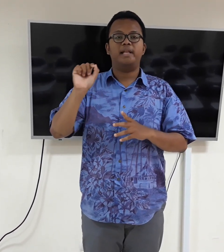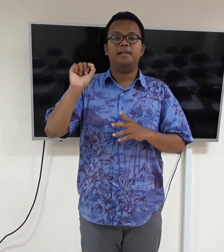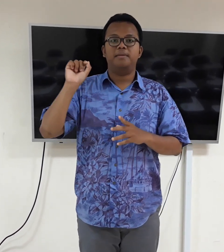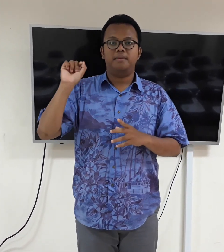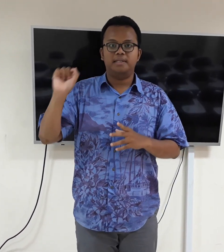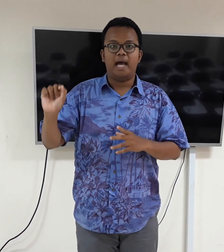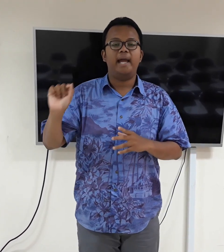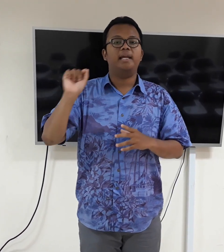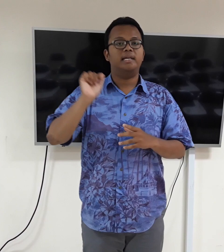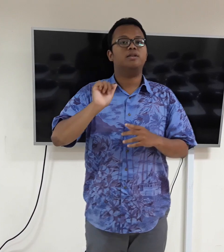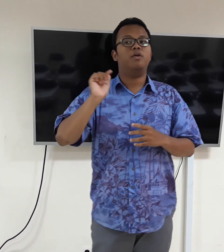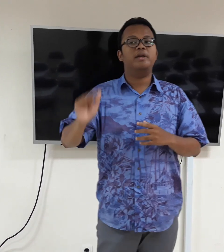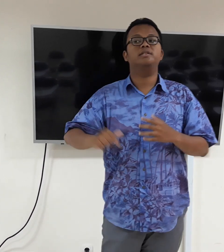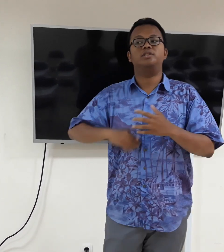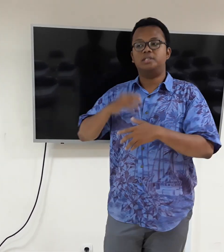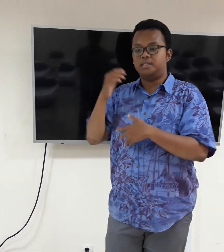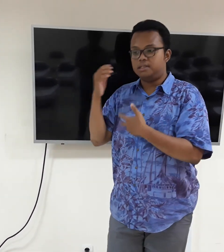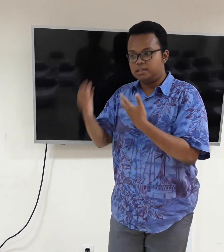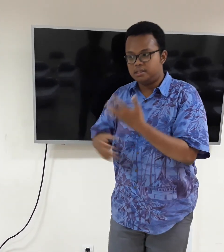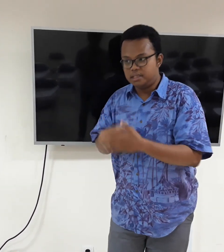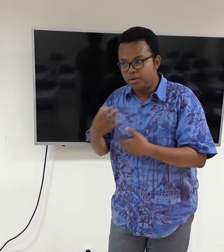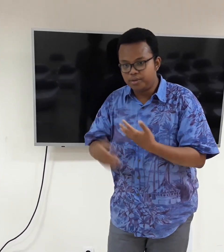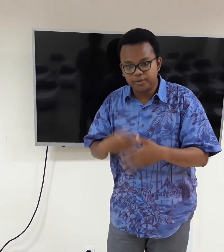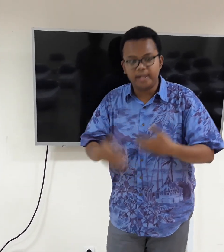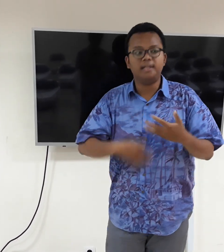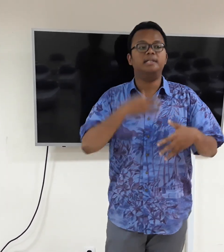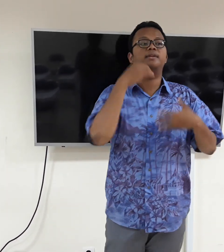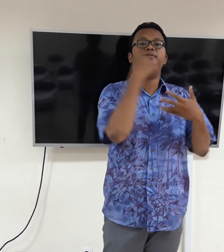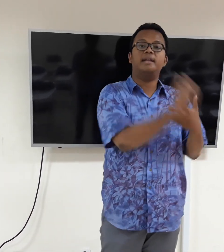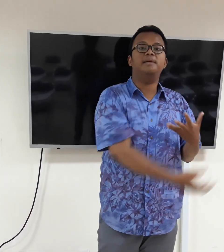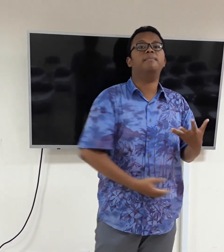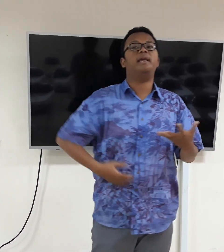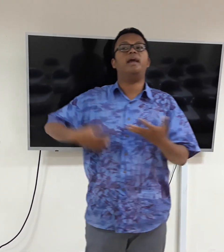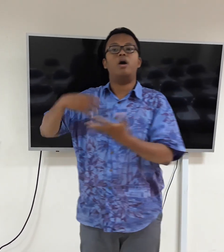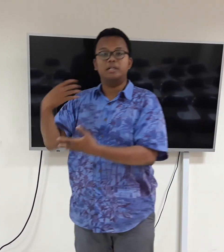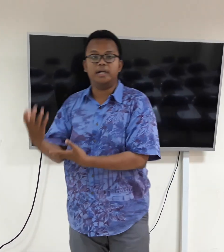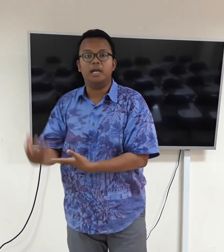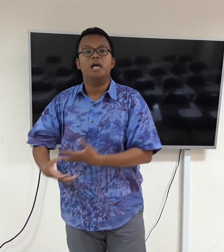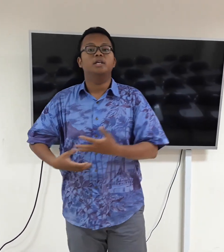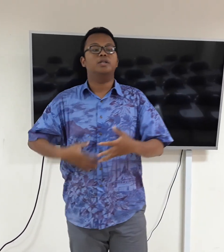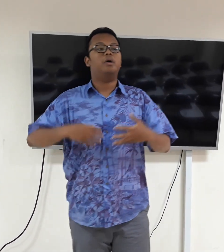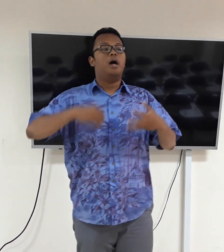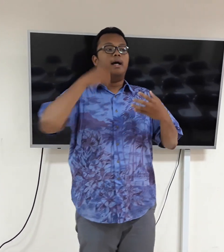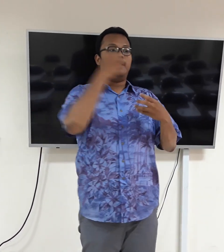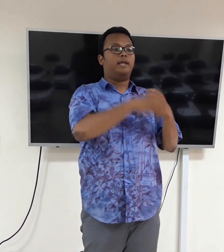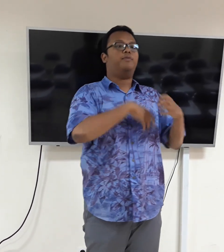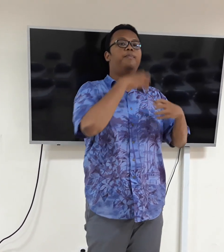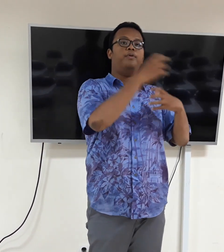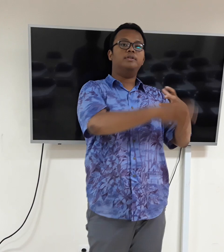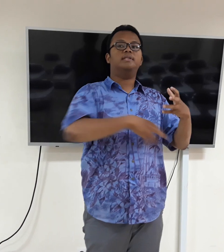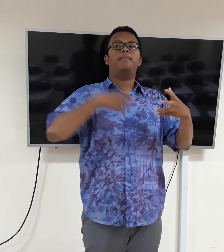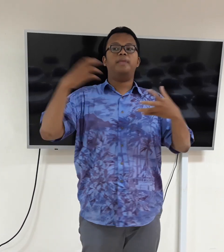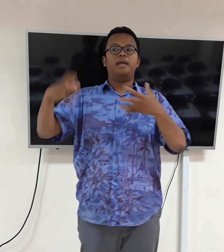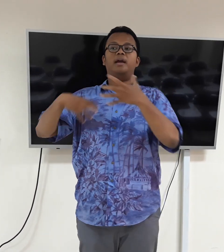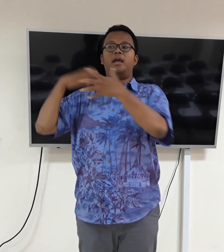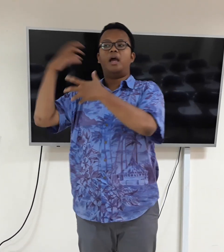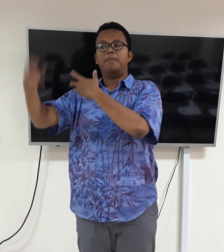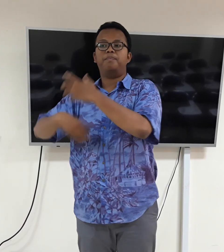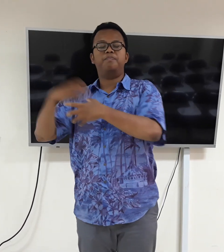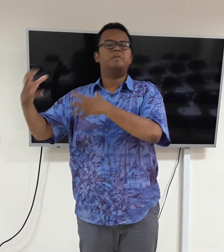experimental design is always doing the randomly order. So like we put something, the